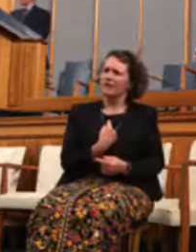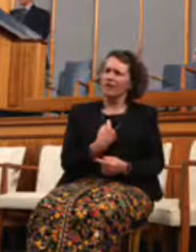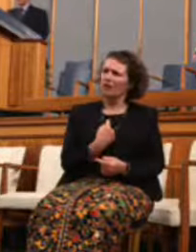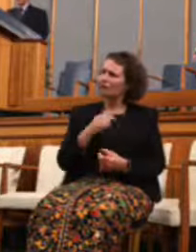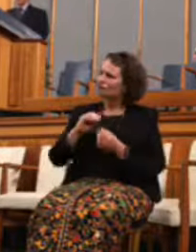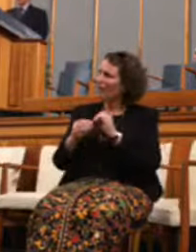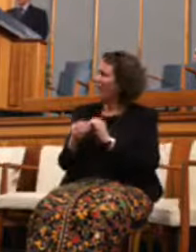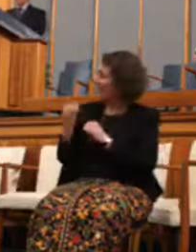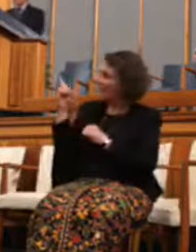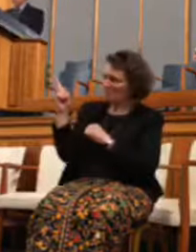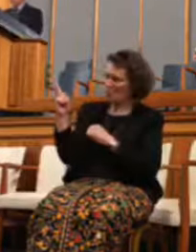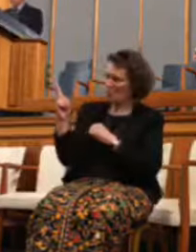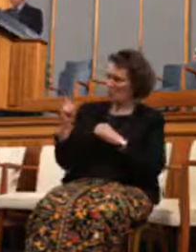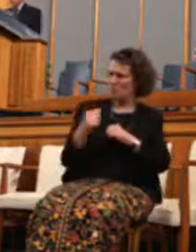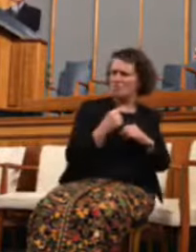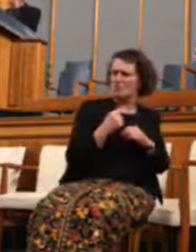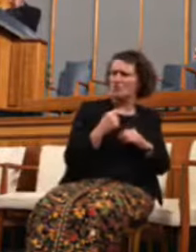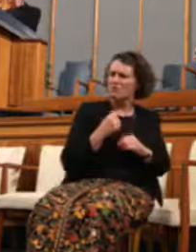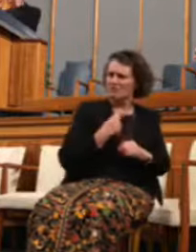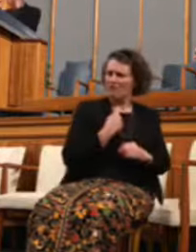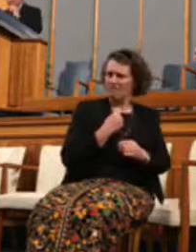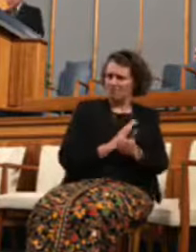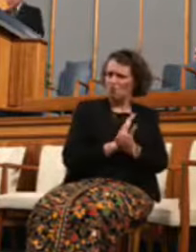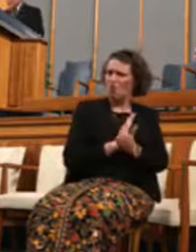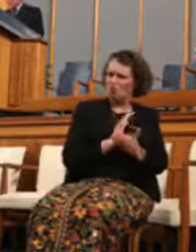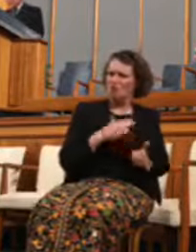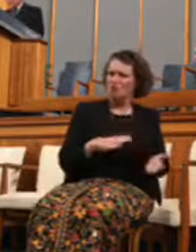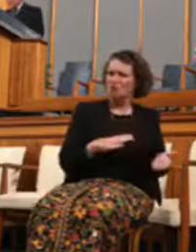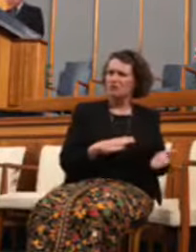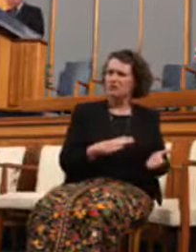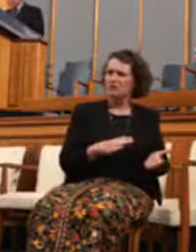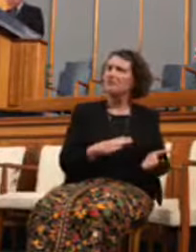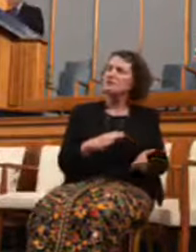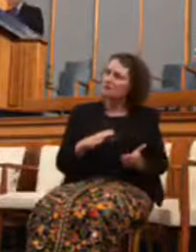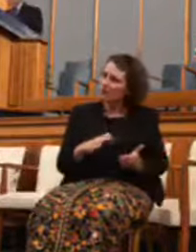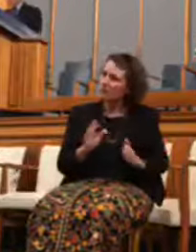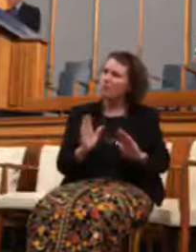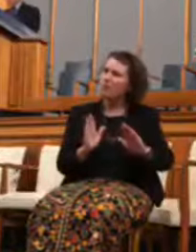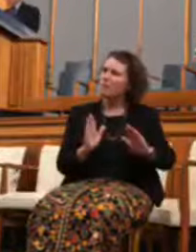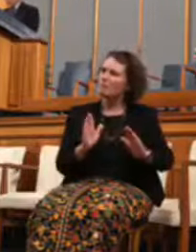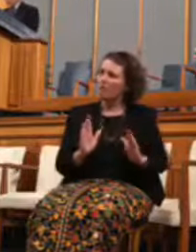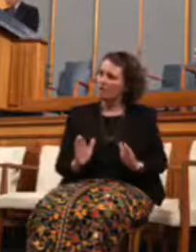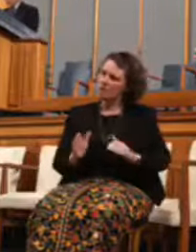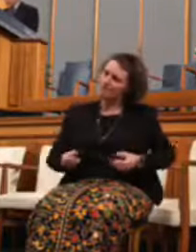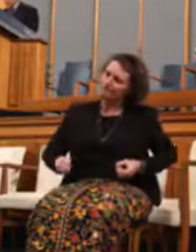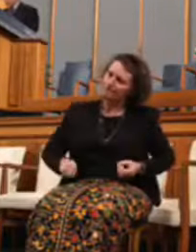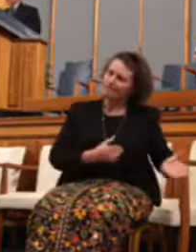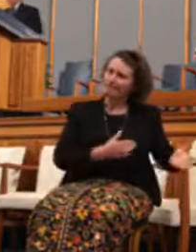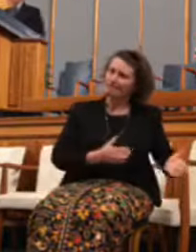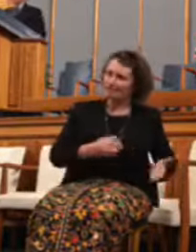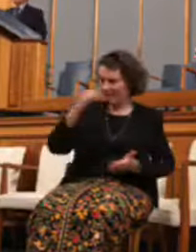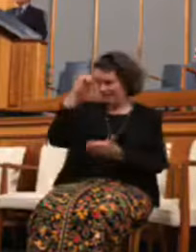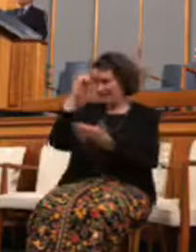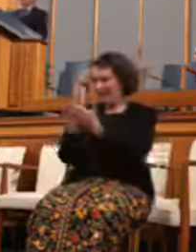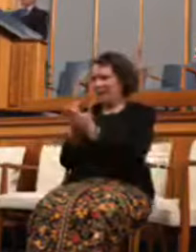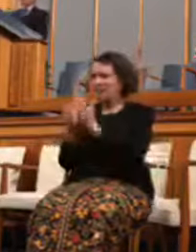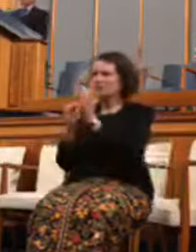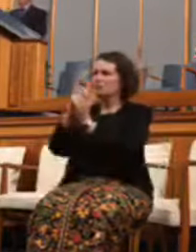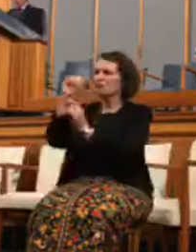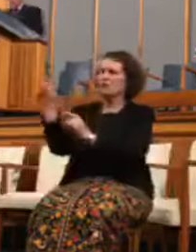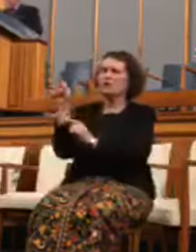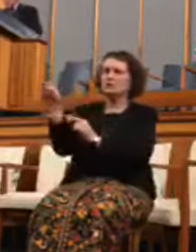So faith on the Lord Jesus Christ. That's really what makes us to be saved.